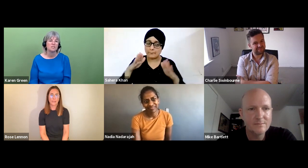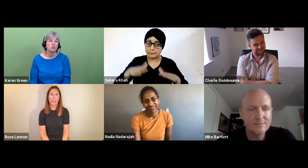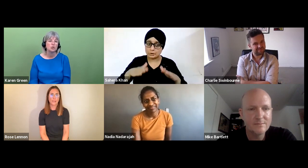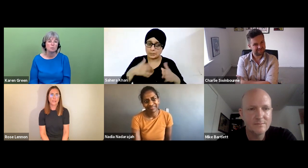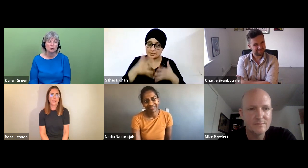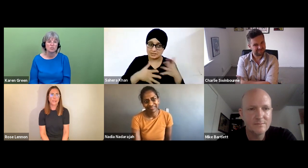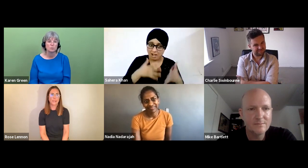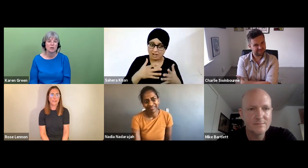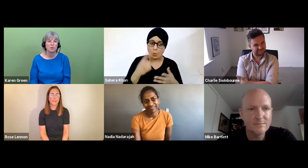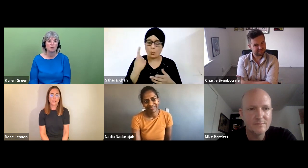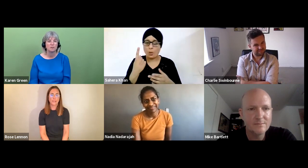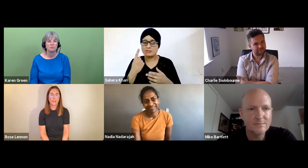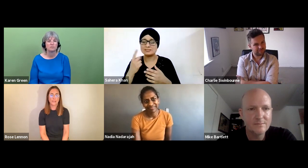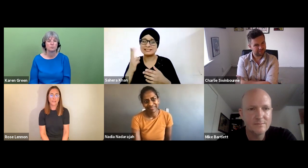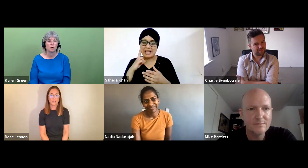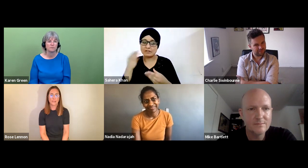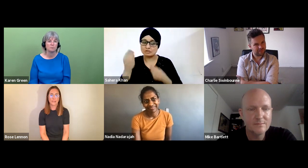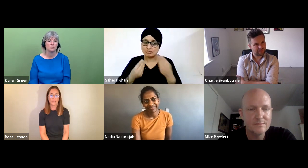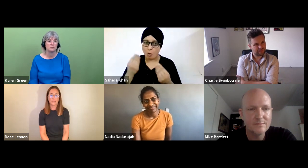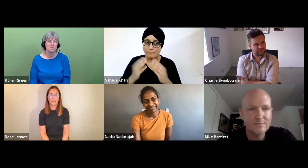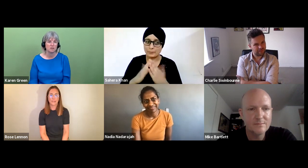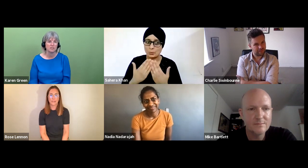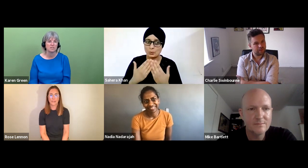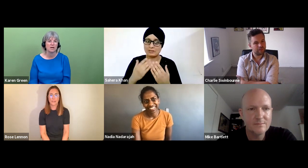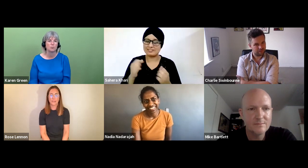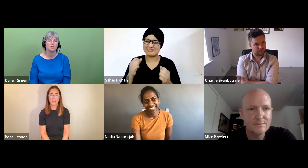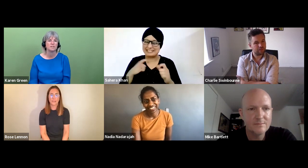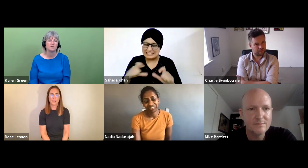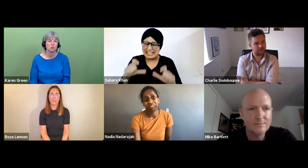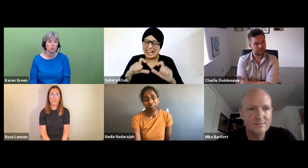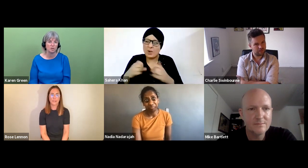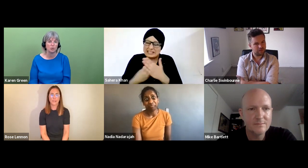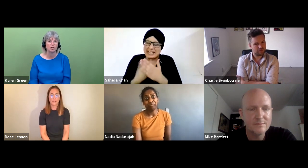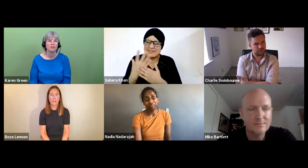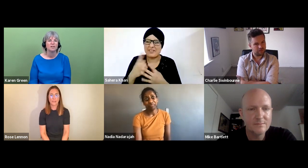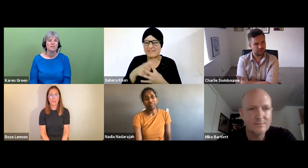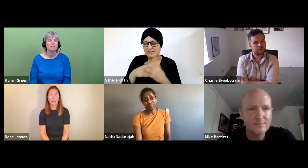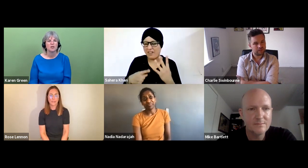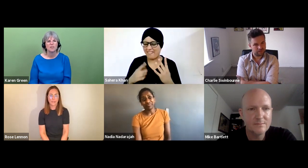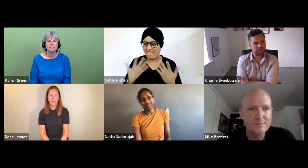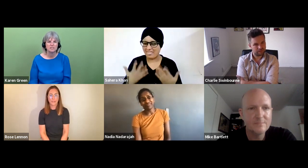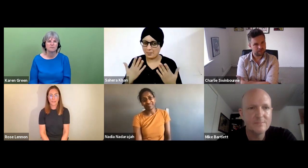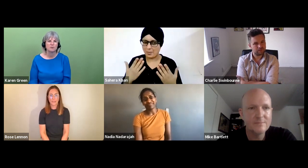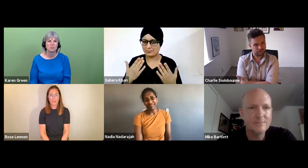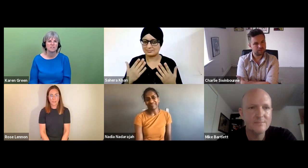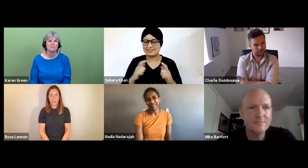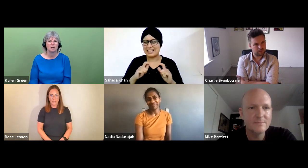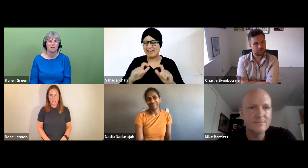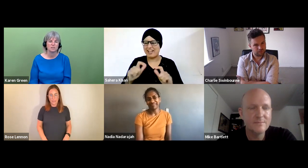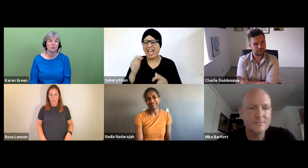2 books as well at the moment, one for Muslim signs and one deaf story book. So they're still very much in development. So I've got 4